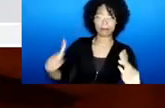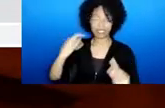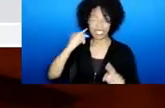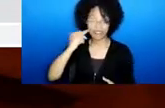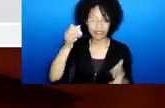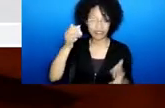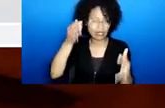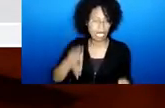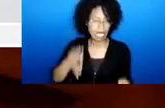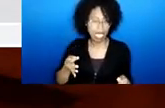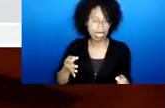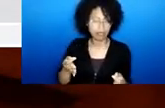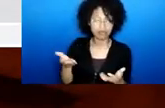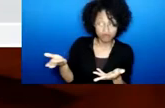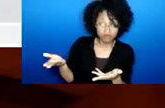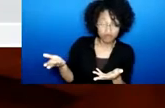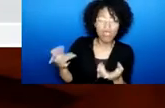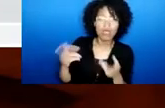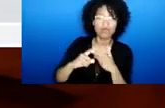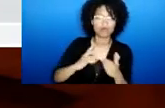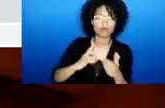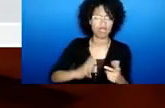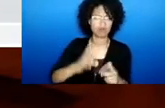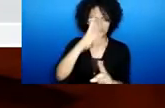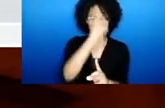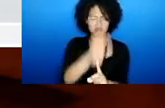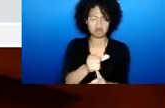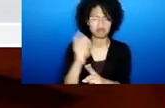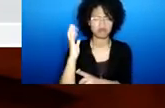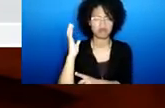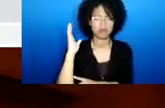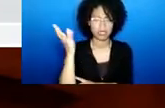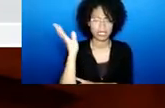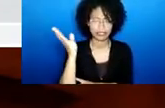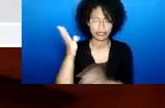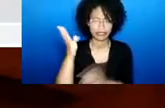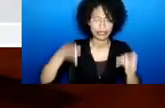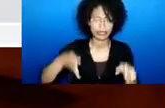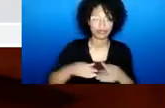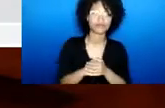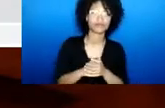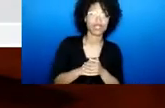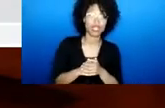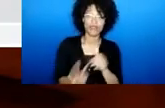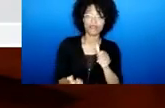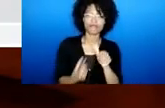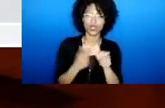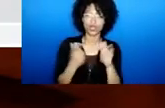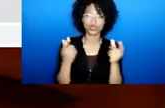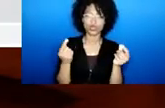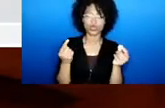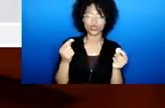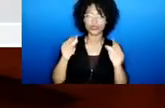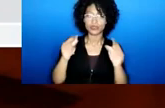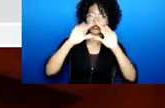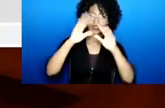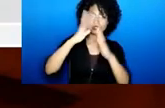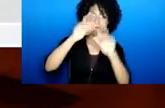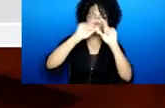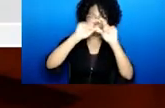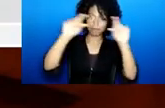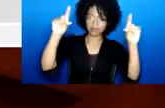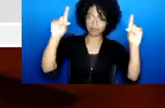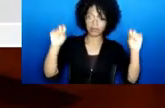share that with you. The first thing we'll do when we get in this session is go into the top toolbar and towards